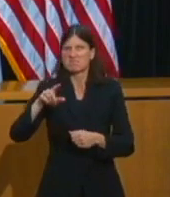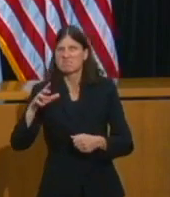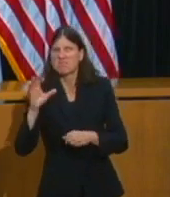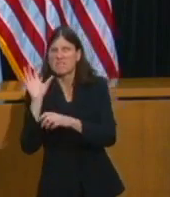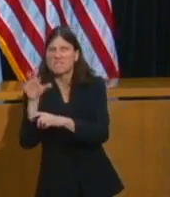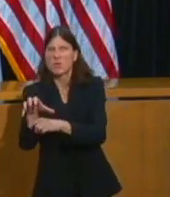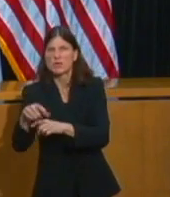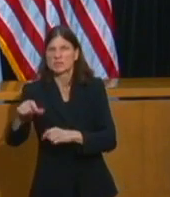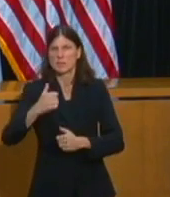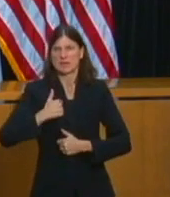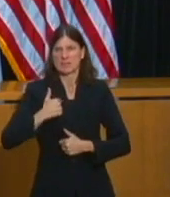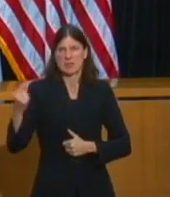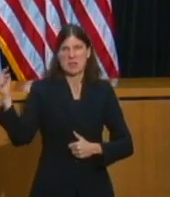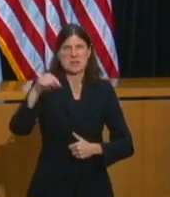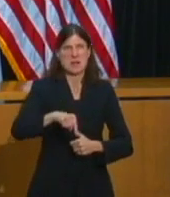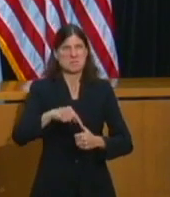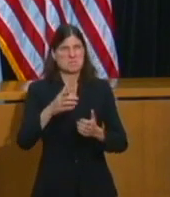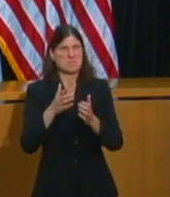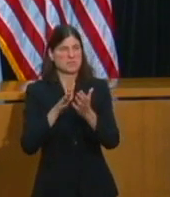So